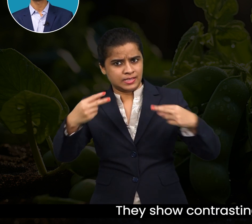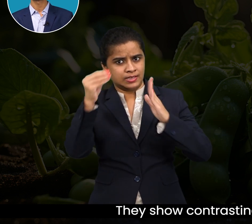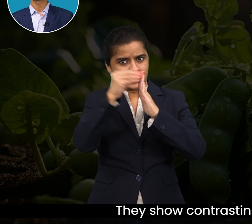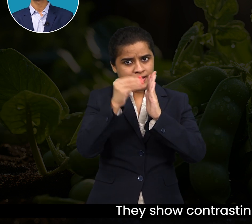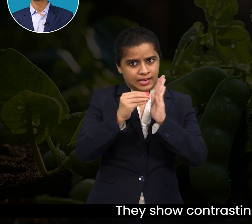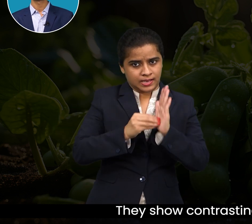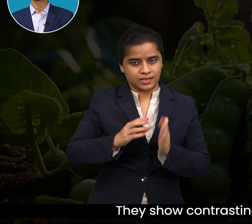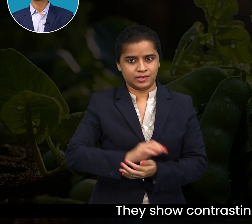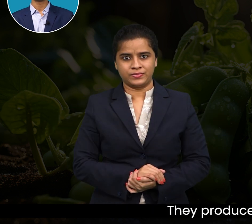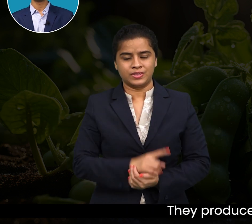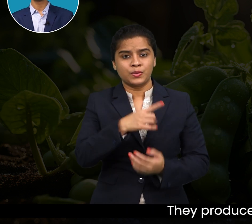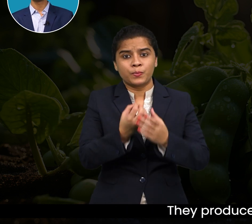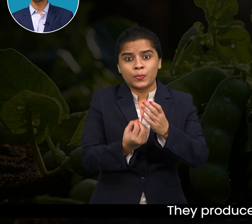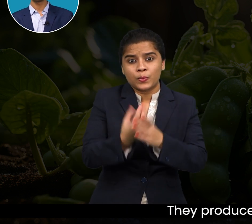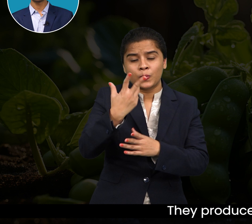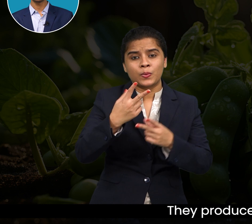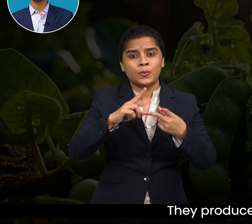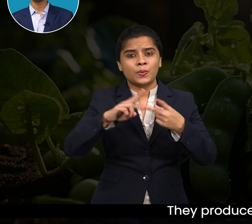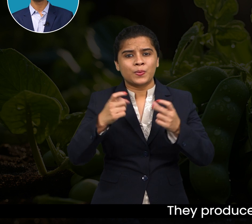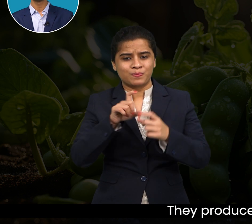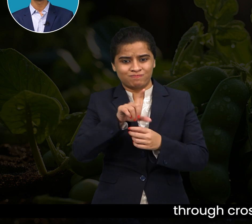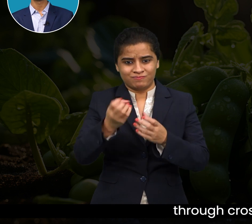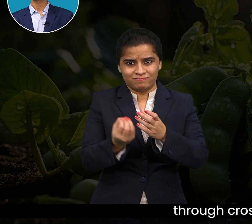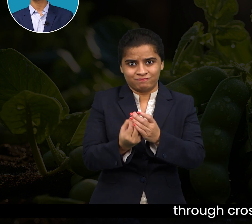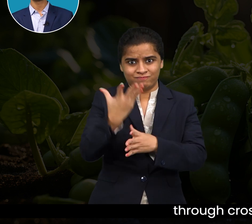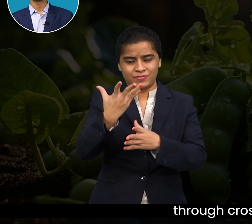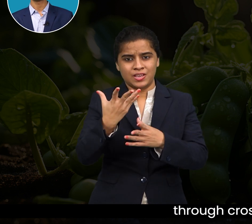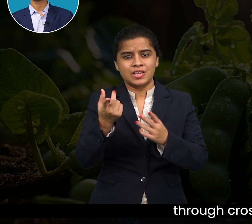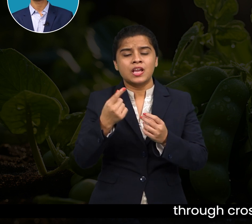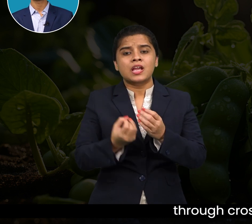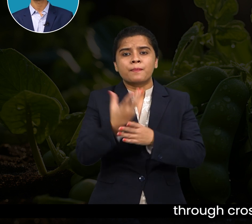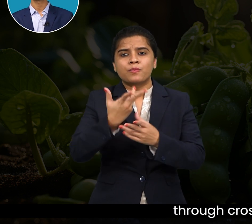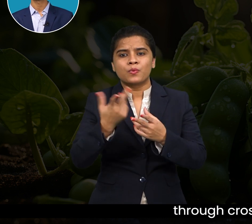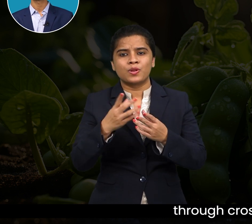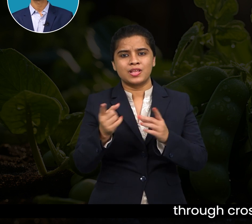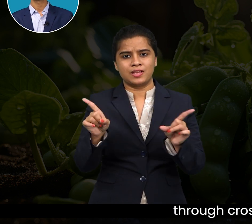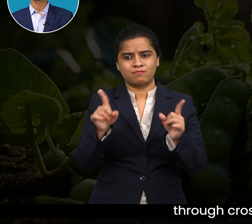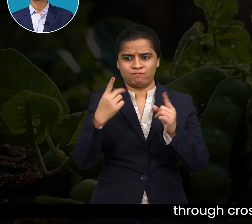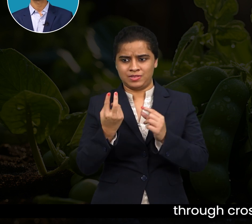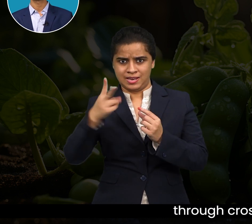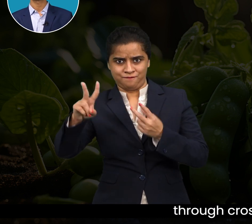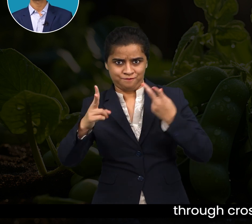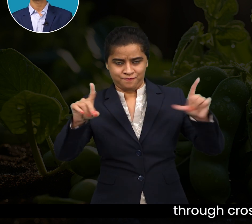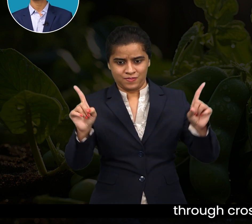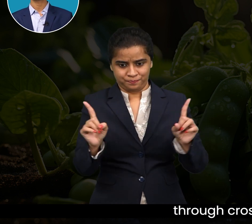characters. They produce fertile hybrids through cross-pollination.